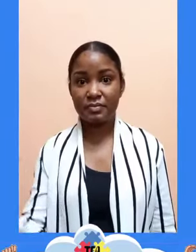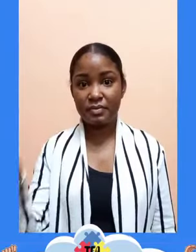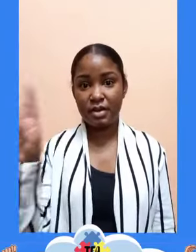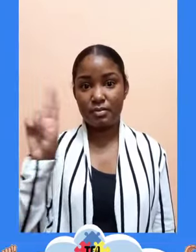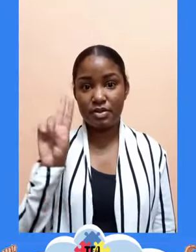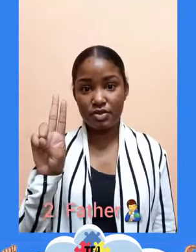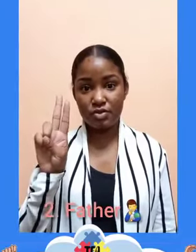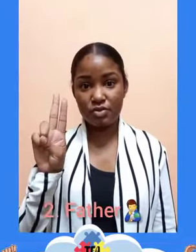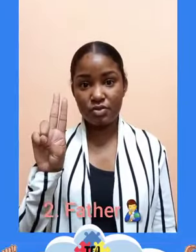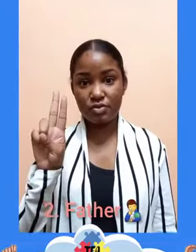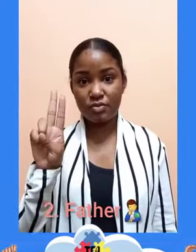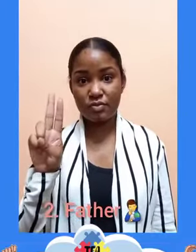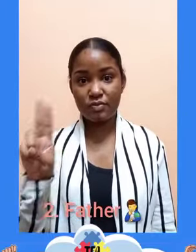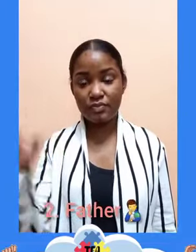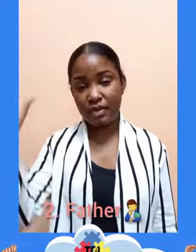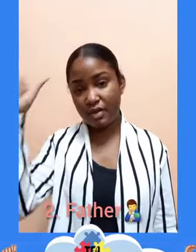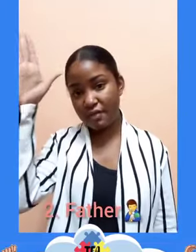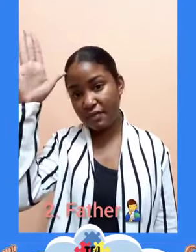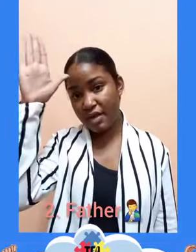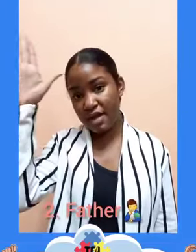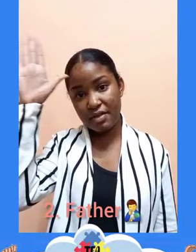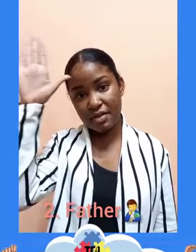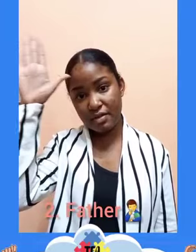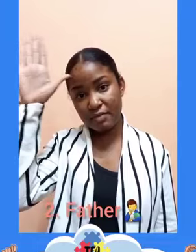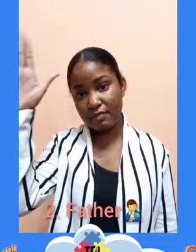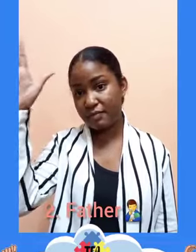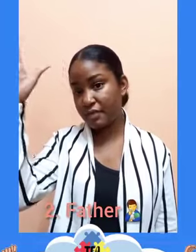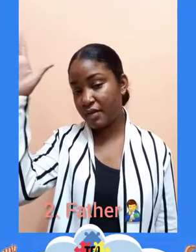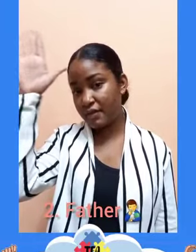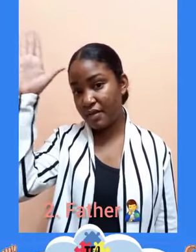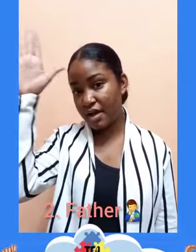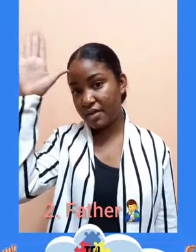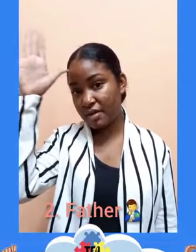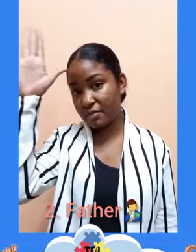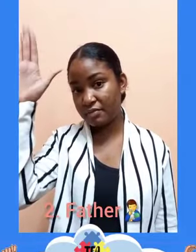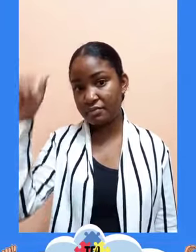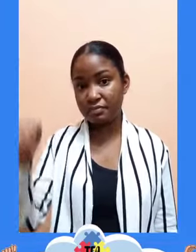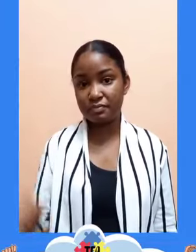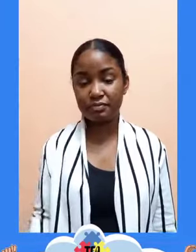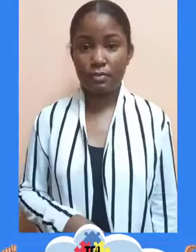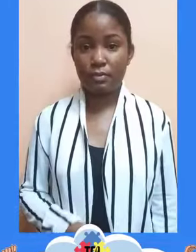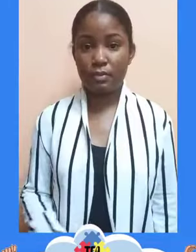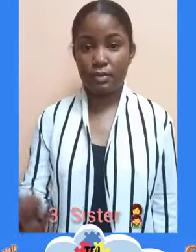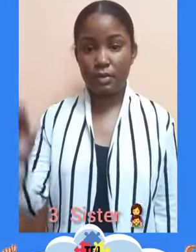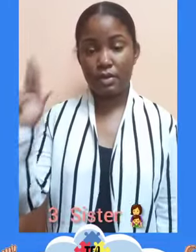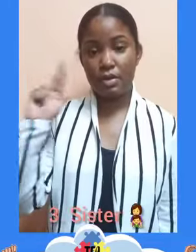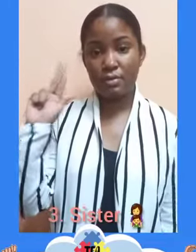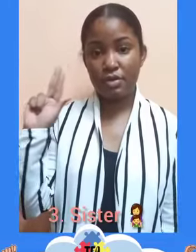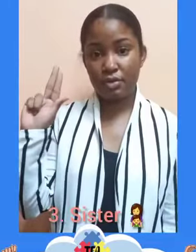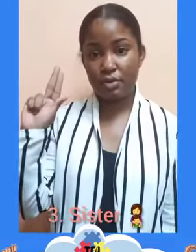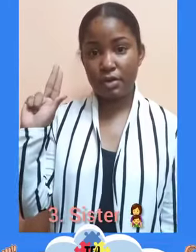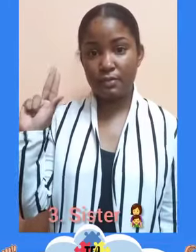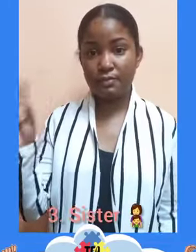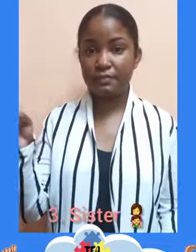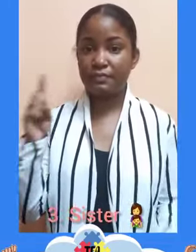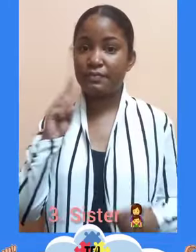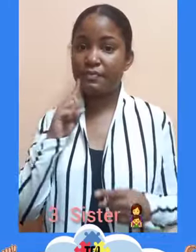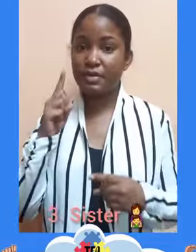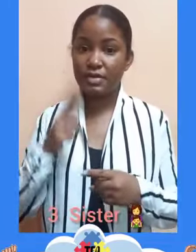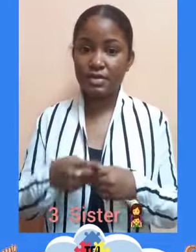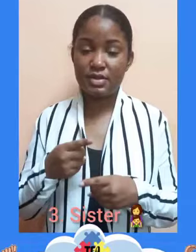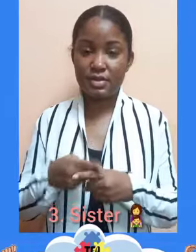Number two, father, father. Number three,